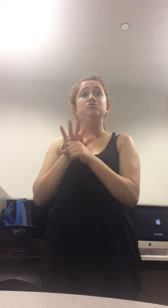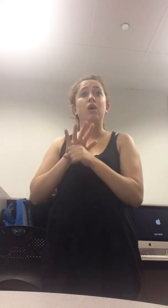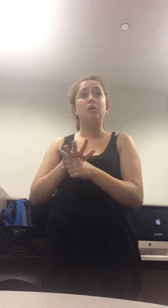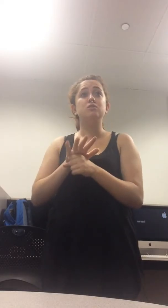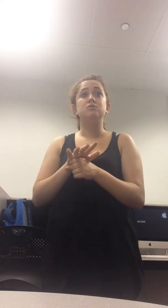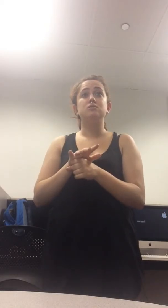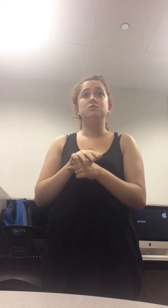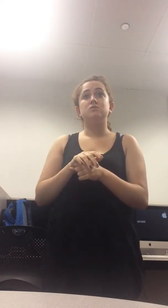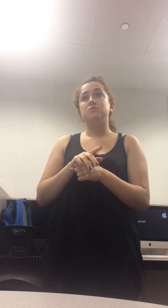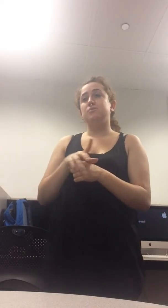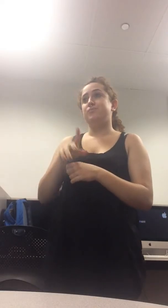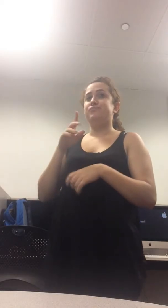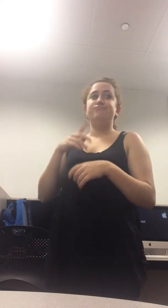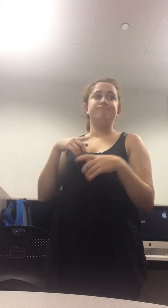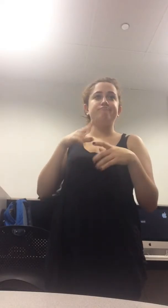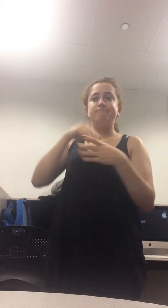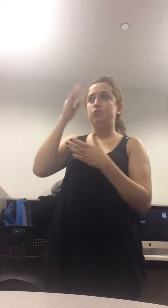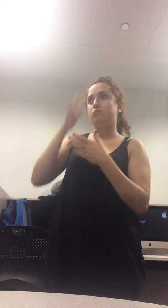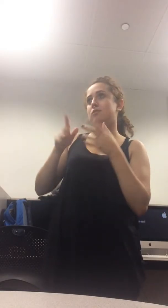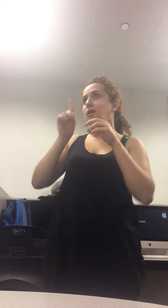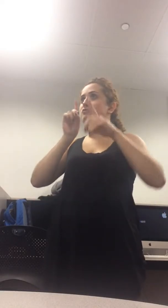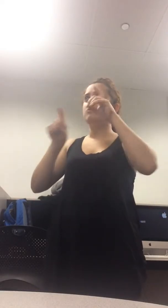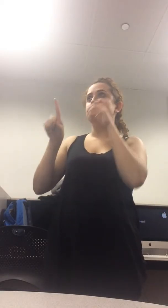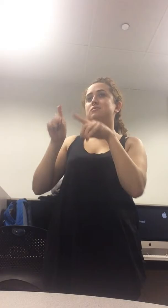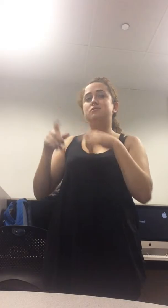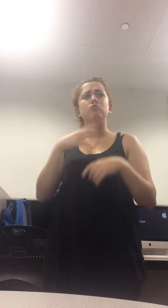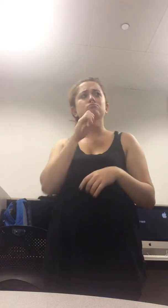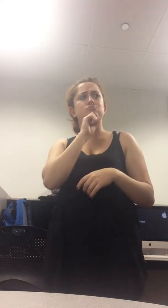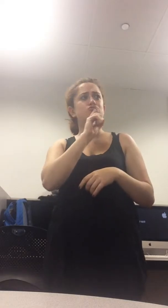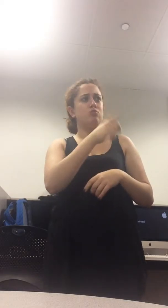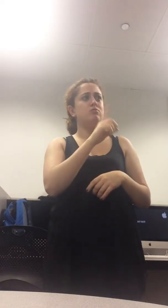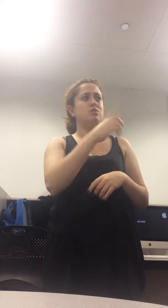Sure. Sure. Good. Give me another personality trait that might cause stress.